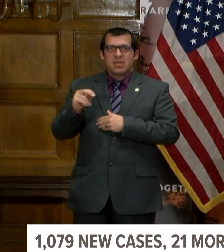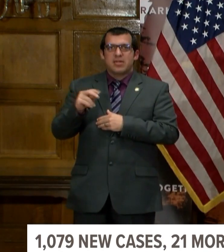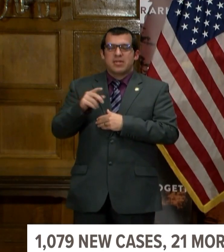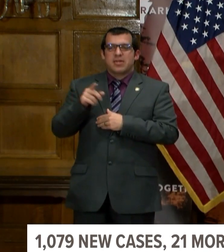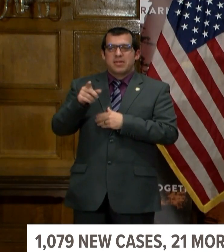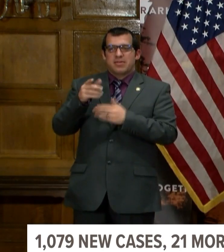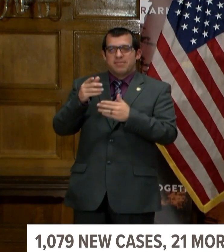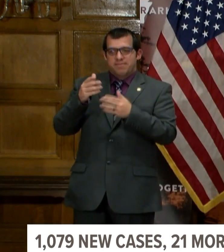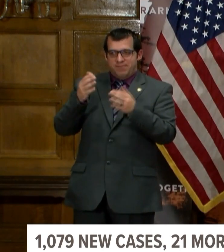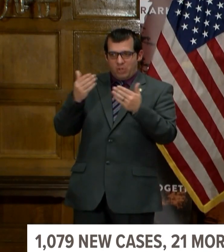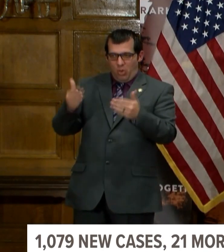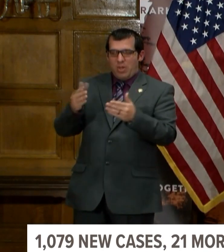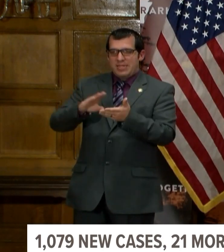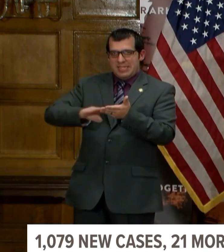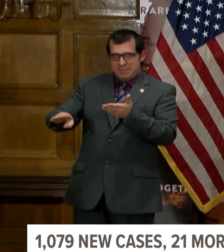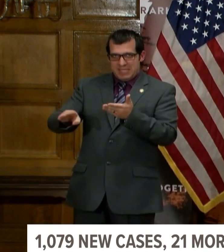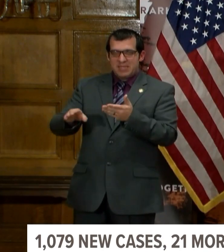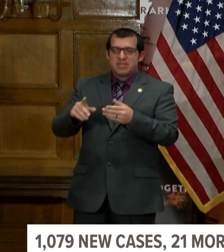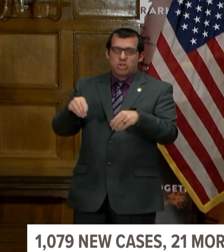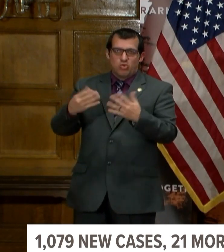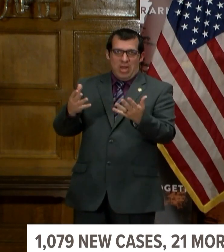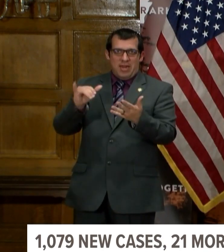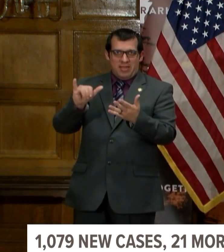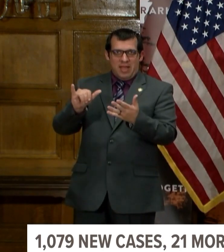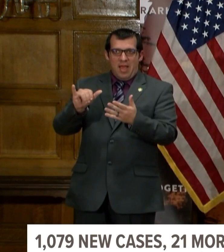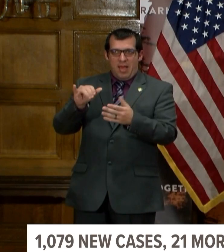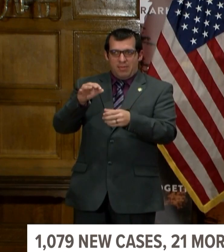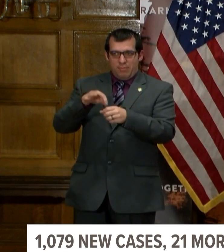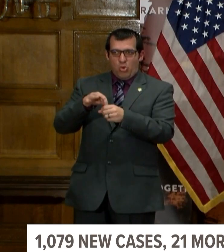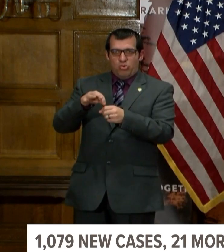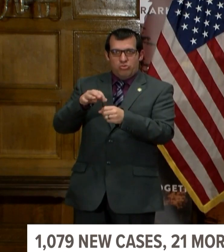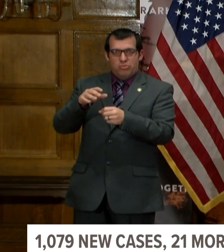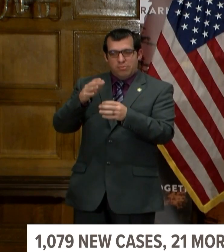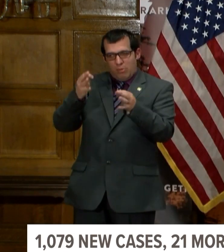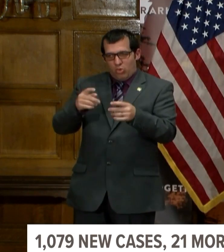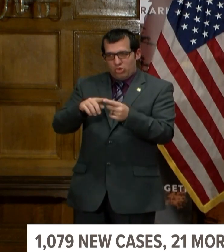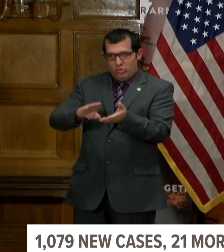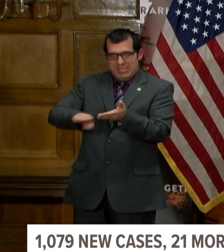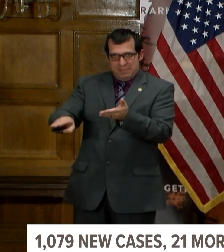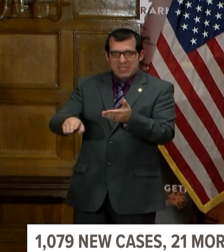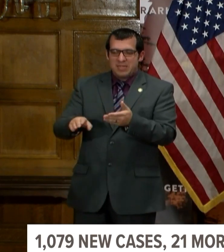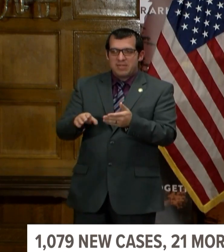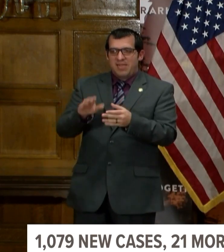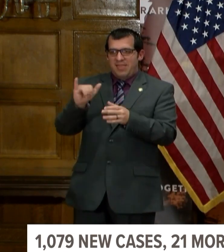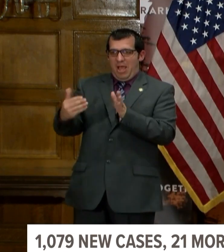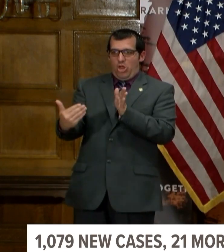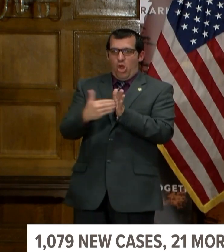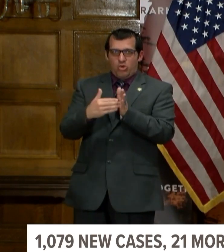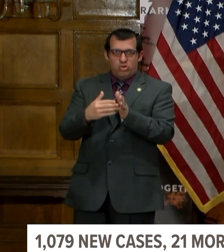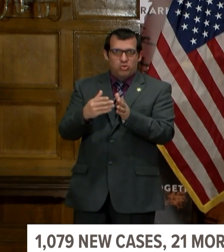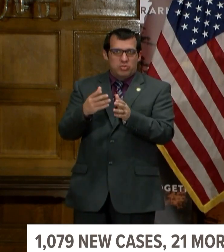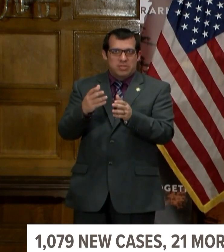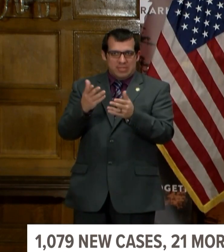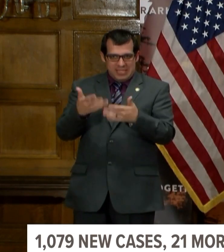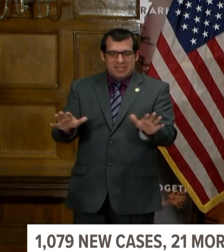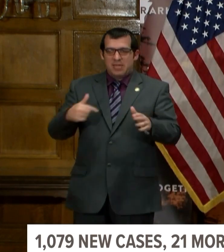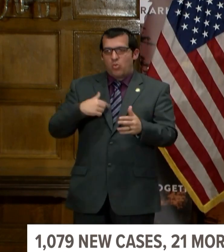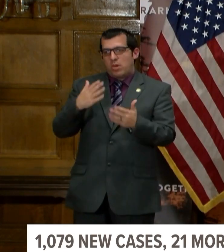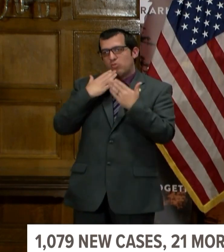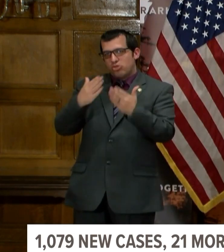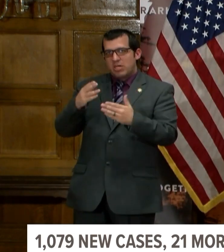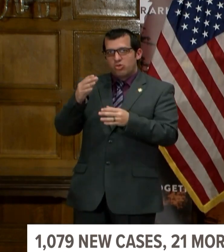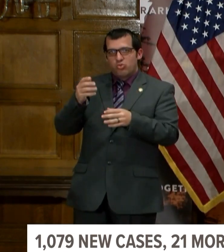to dismiss and granted the motion to dismiss that ends that lawsuit. And I want to express appreciation to Judge